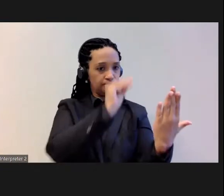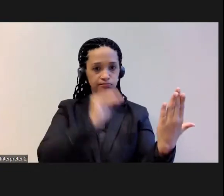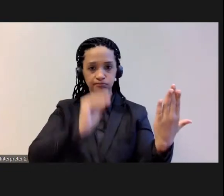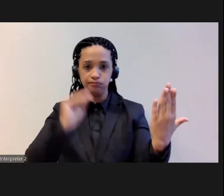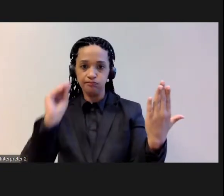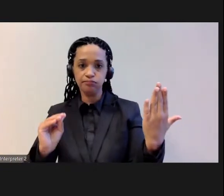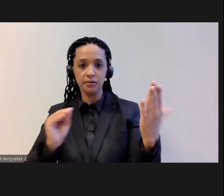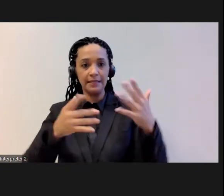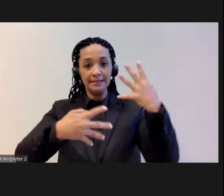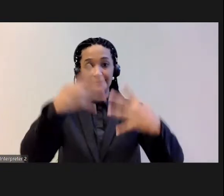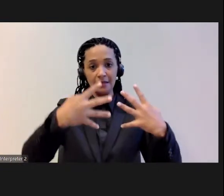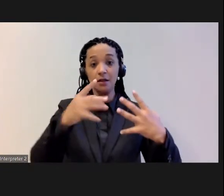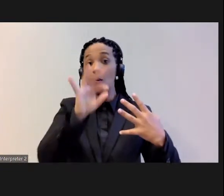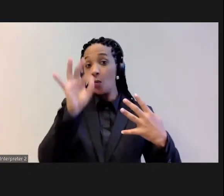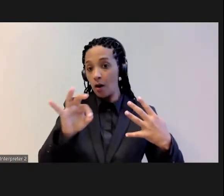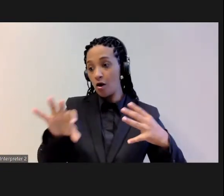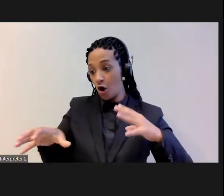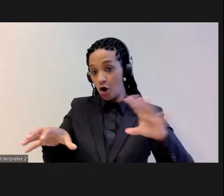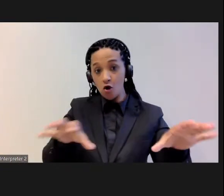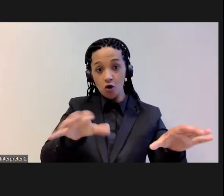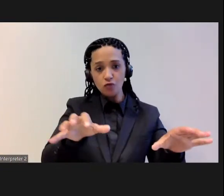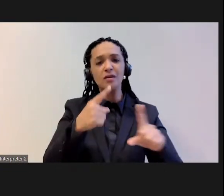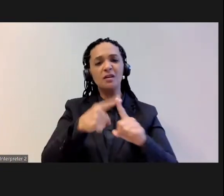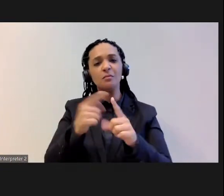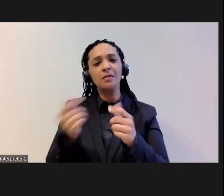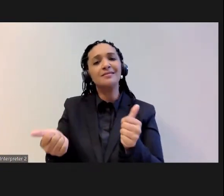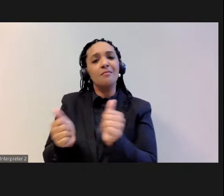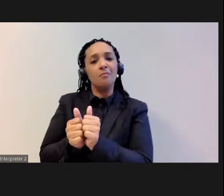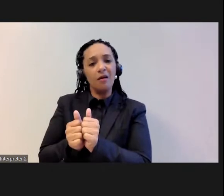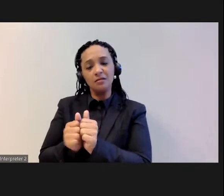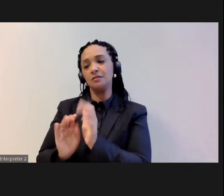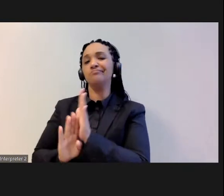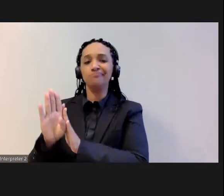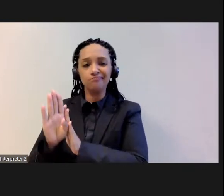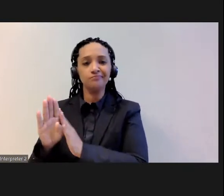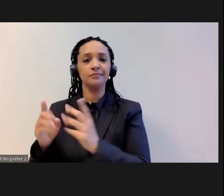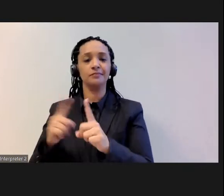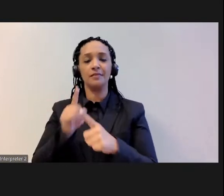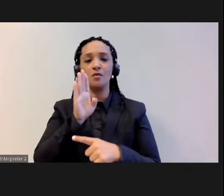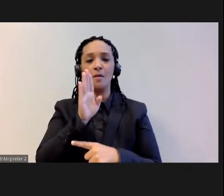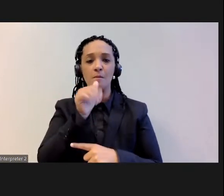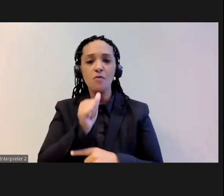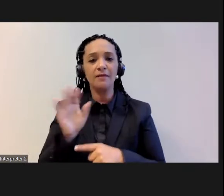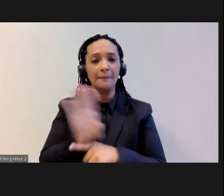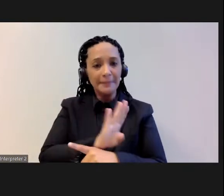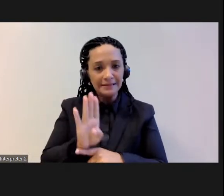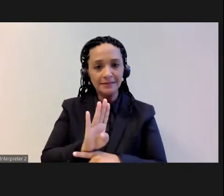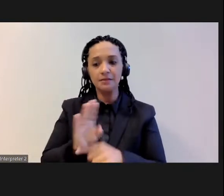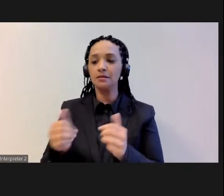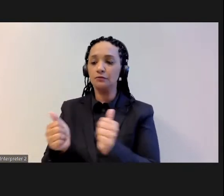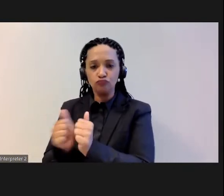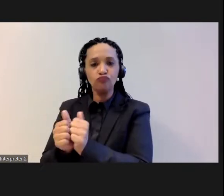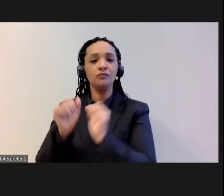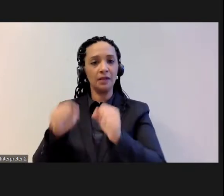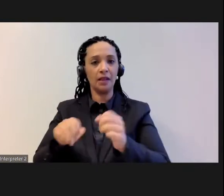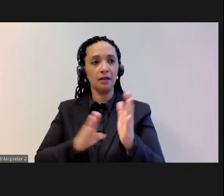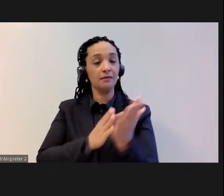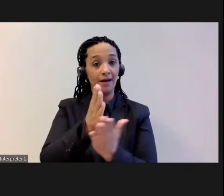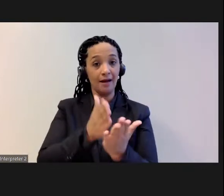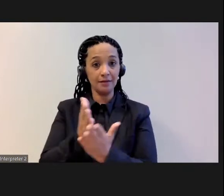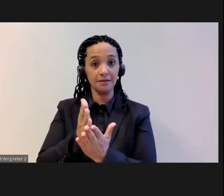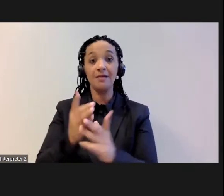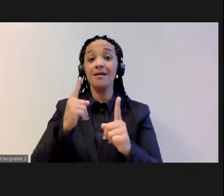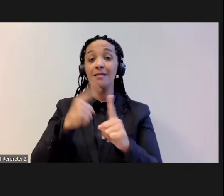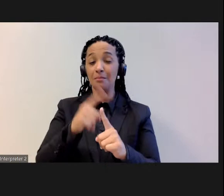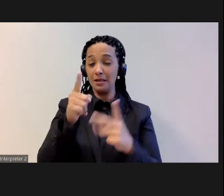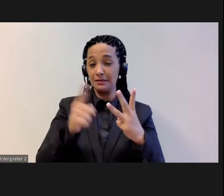member states, but also non-state actors, development partners, private sector. And might I add, in my opinion, the youth, because